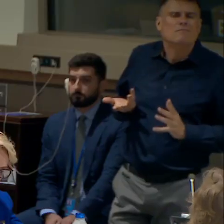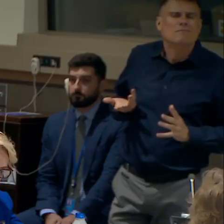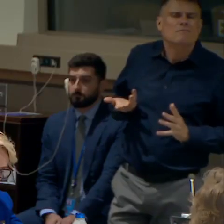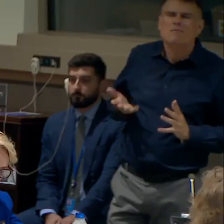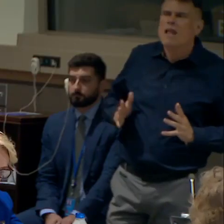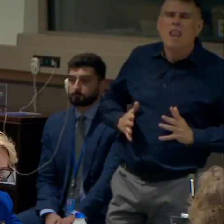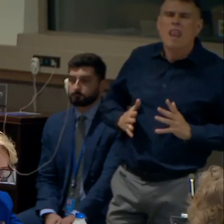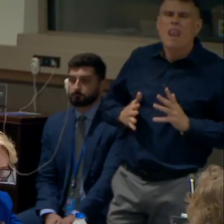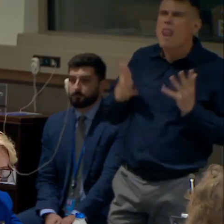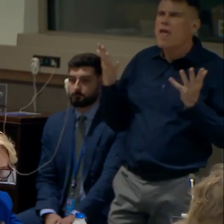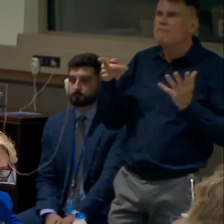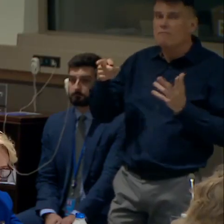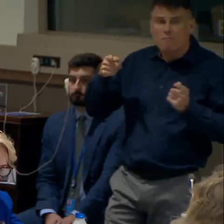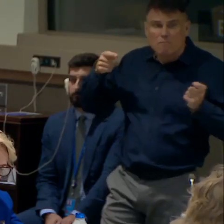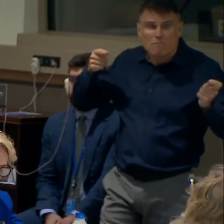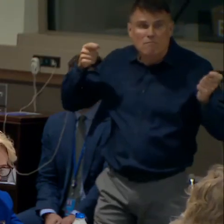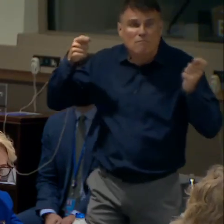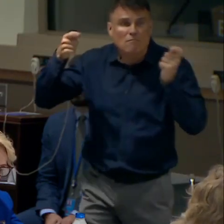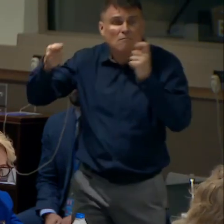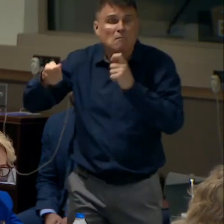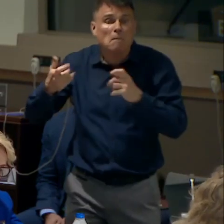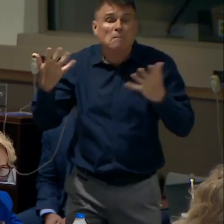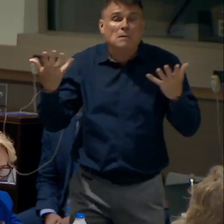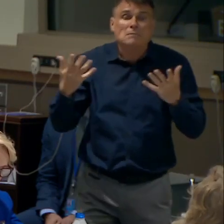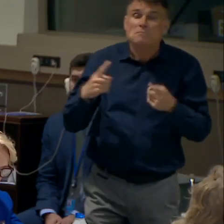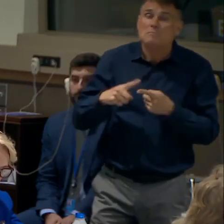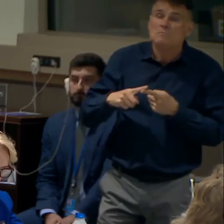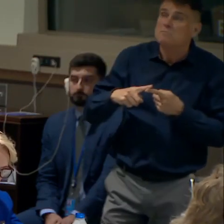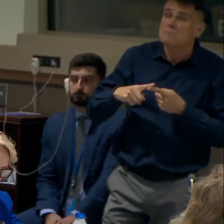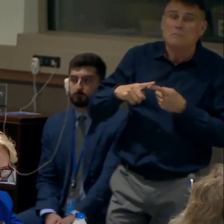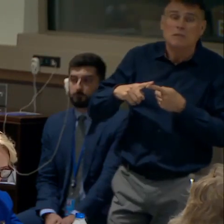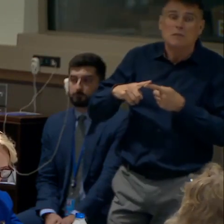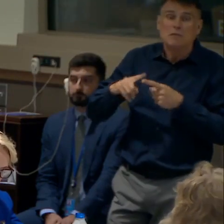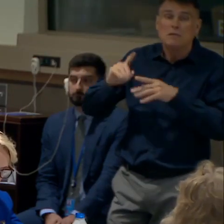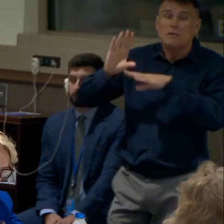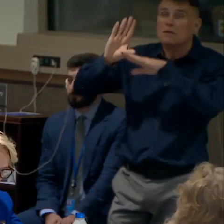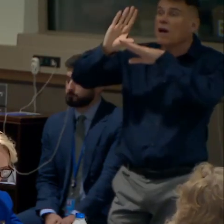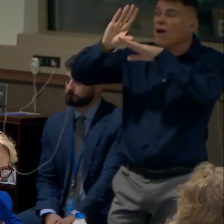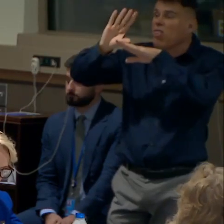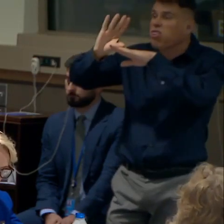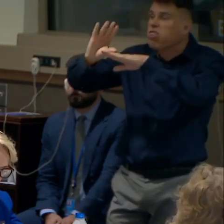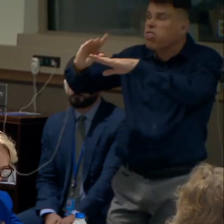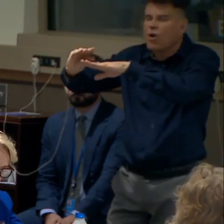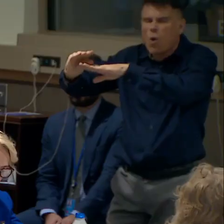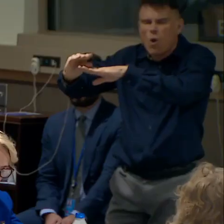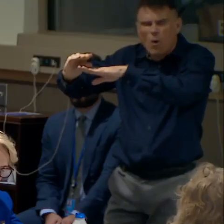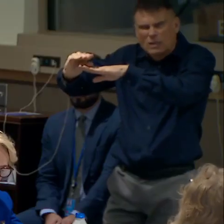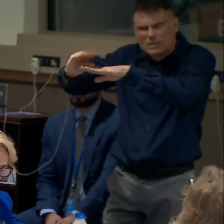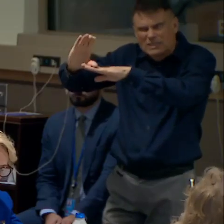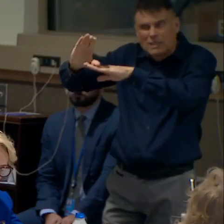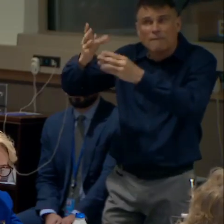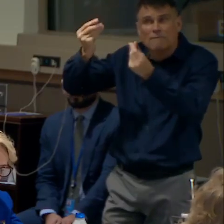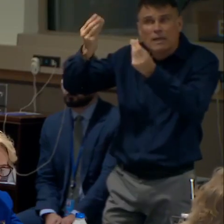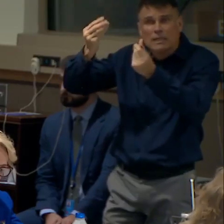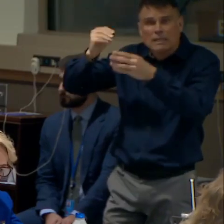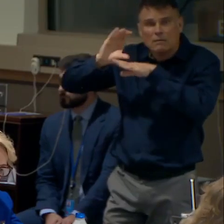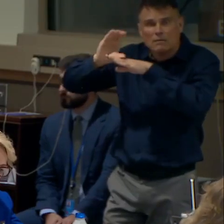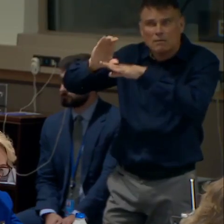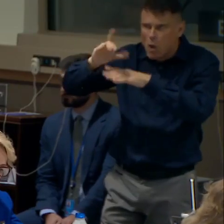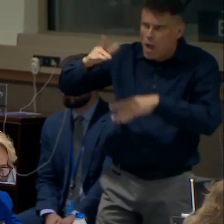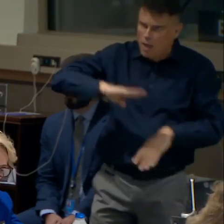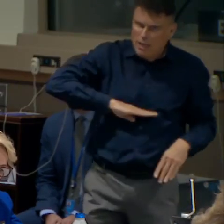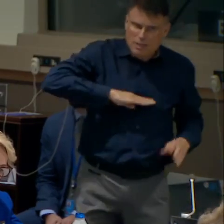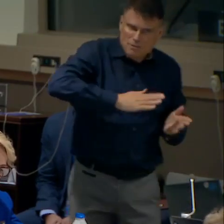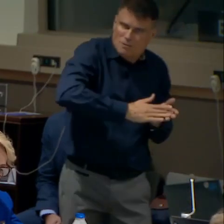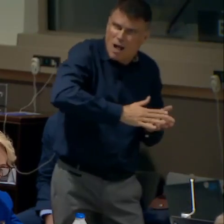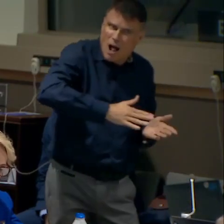EU funding opportunities and focus from the EU when it comes to lifelong support, especially when it comes